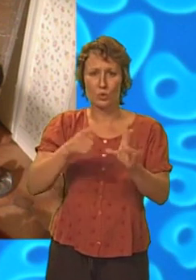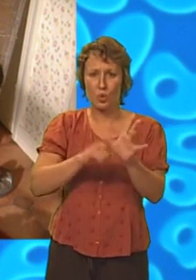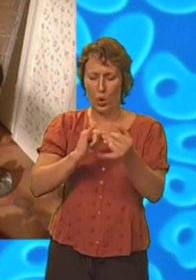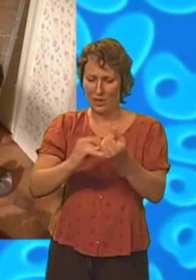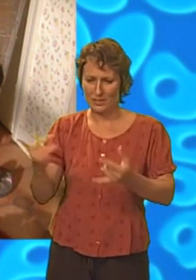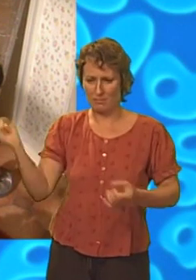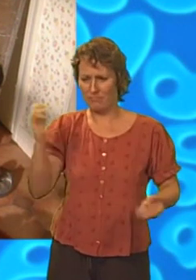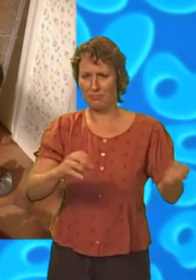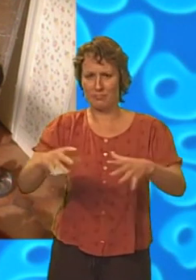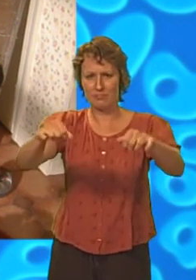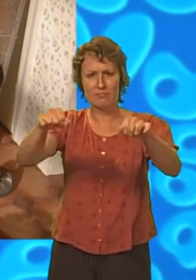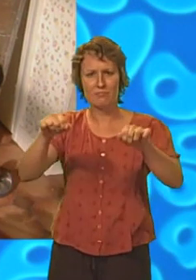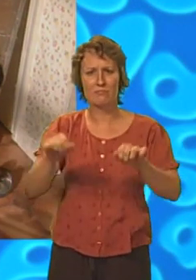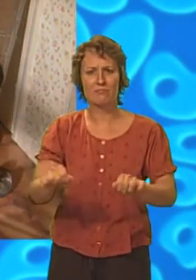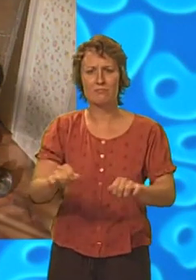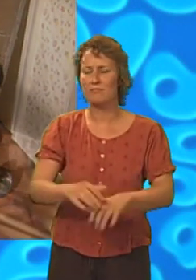them away.